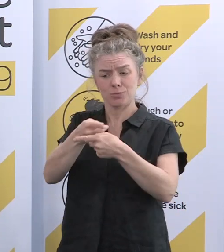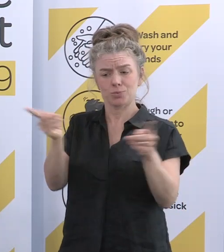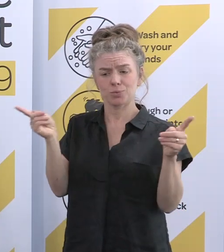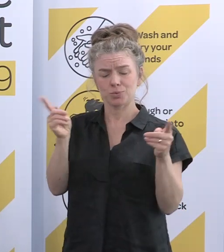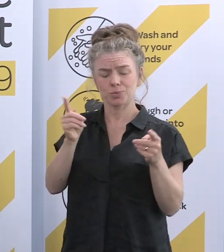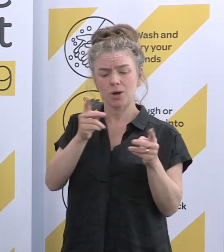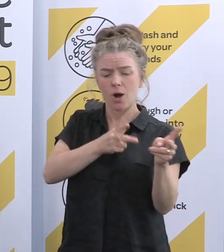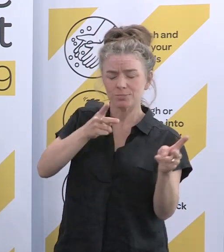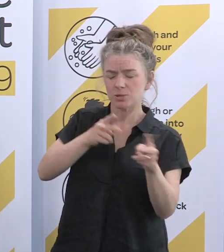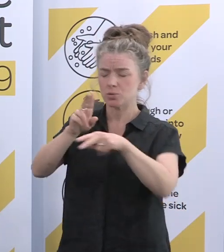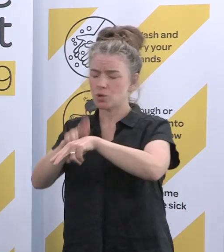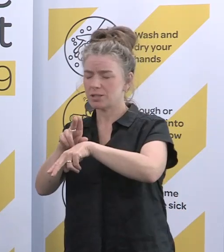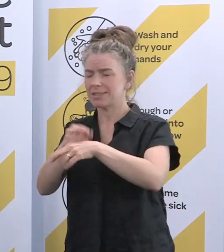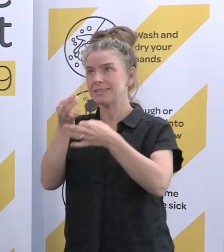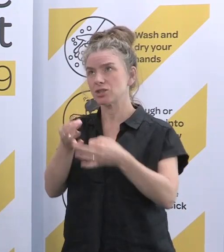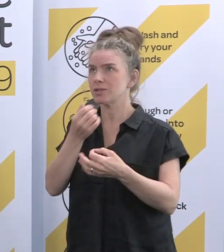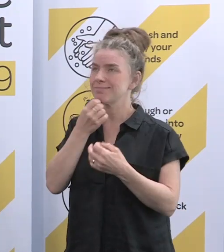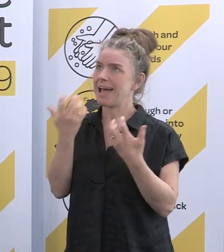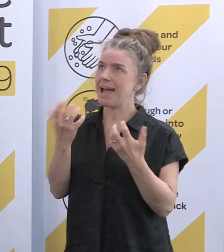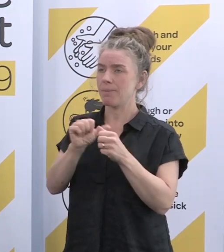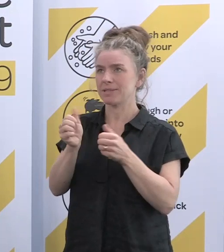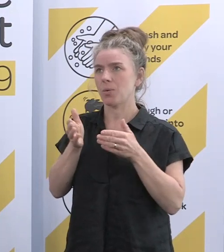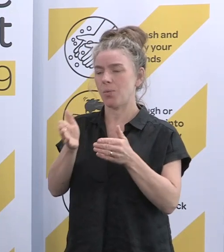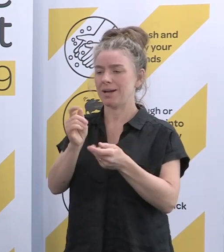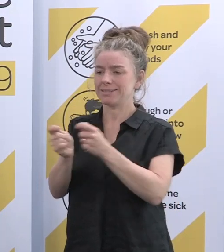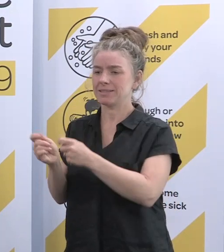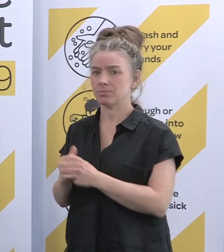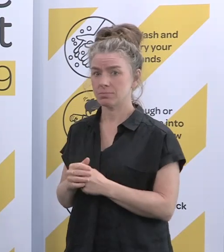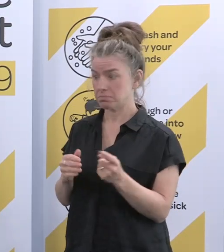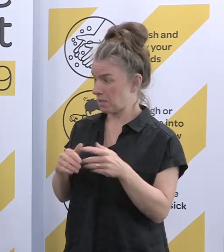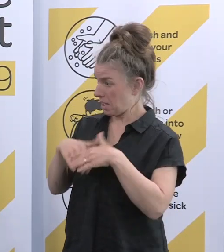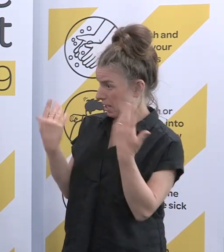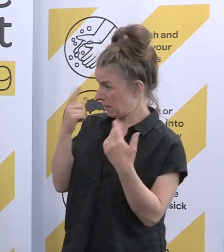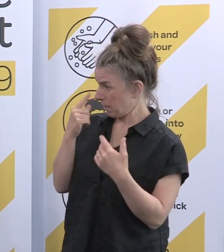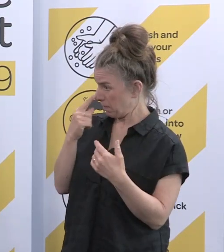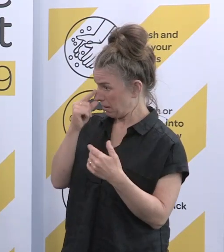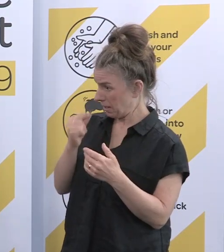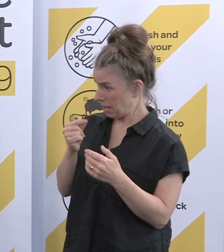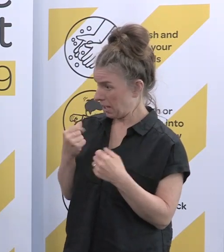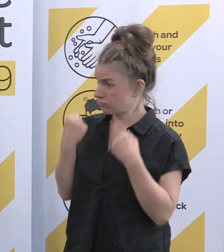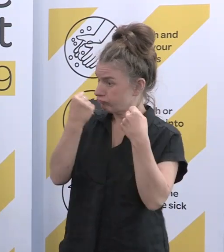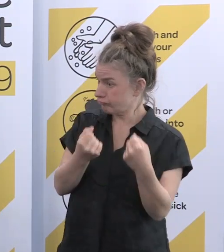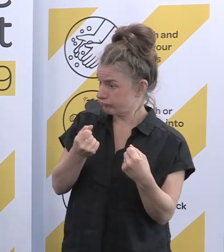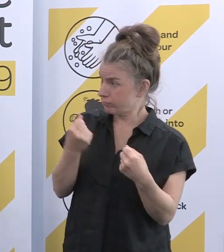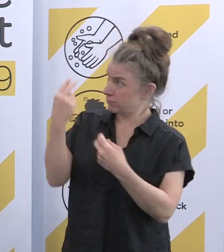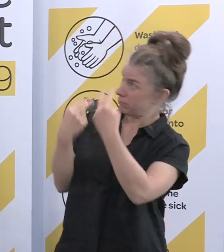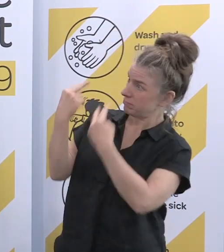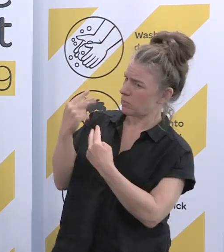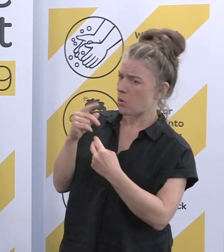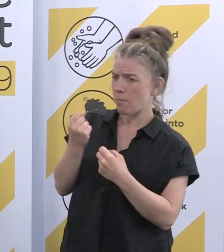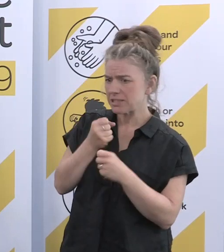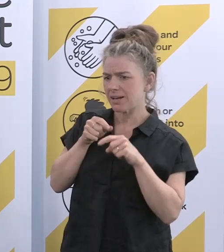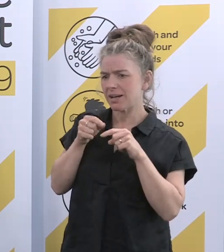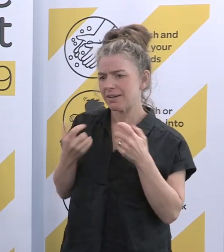for them. And anyone could go up to the drive-through clinic? There's sort of no parameters that people need to meet to use them?